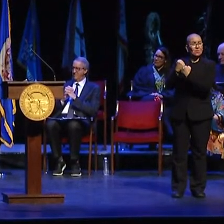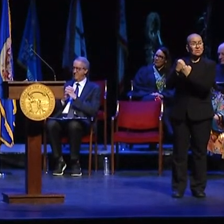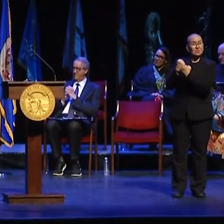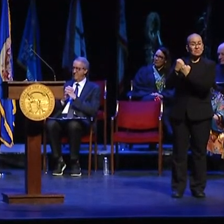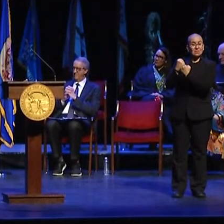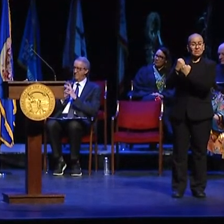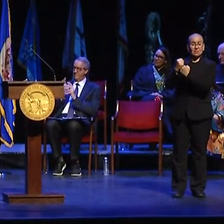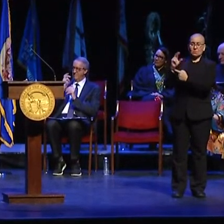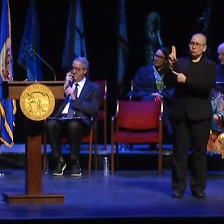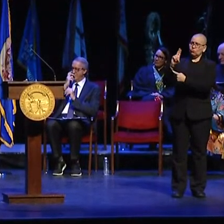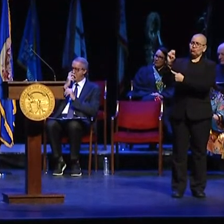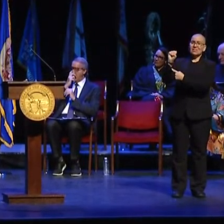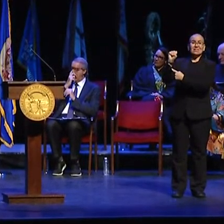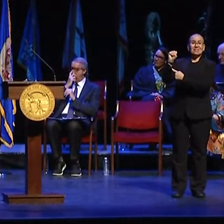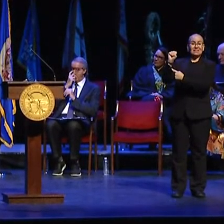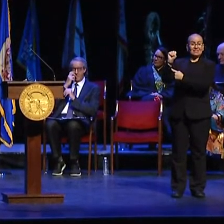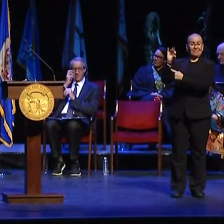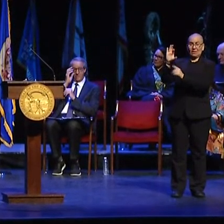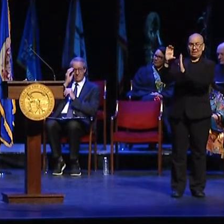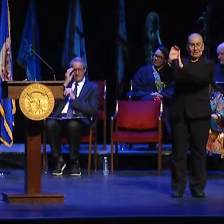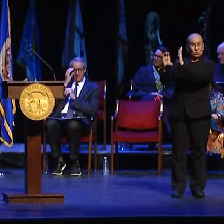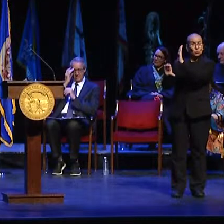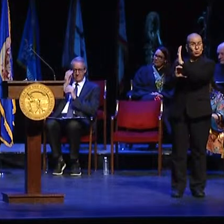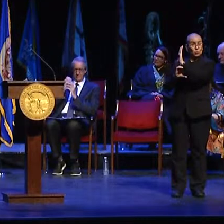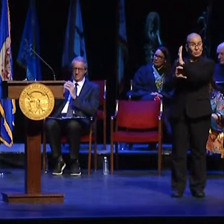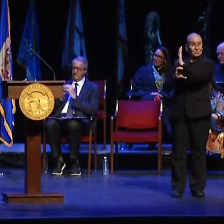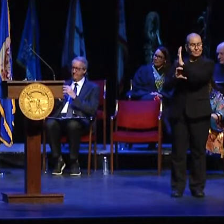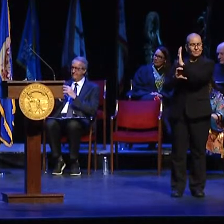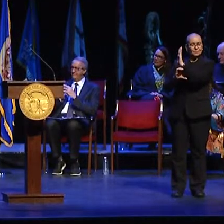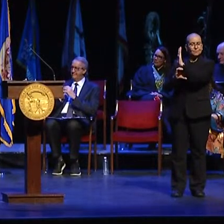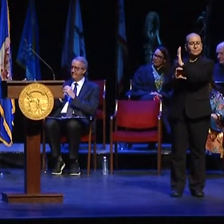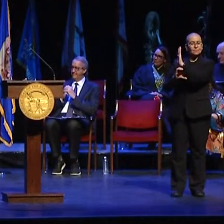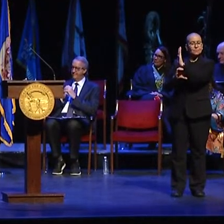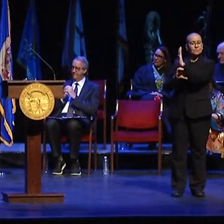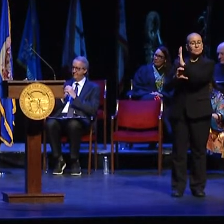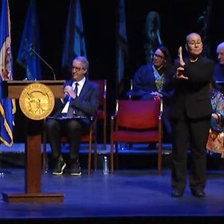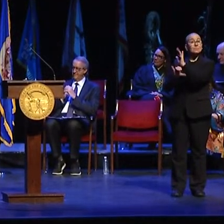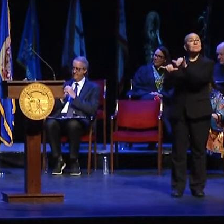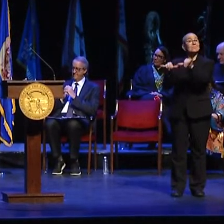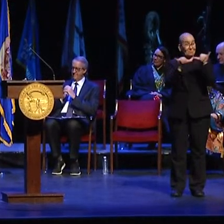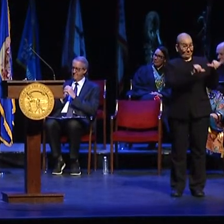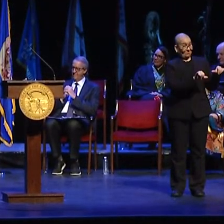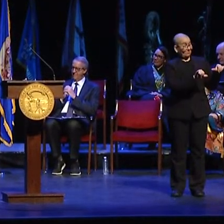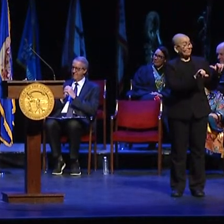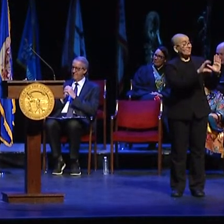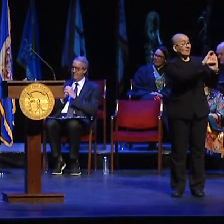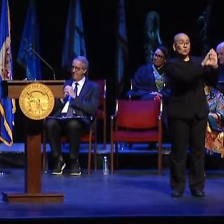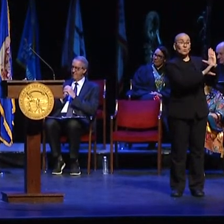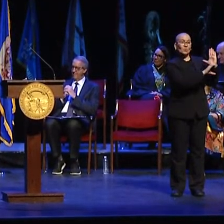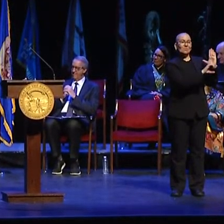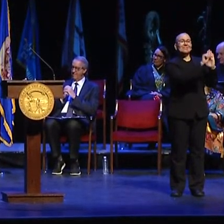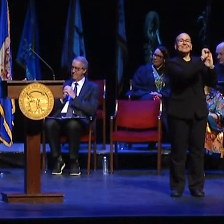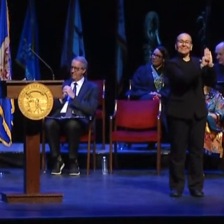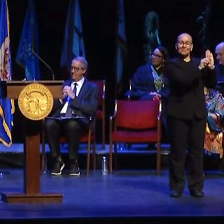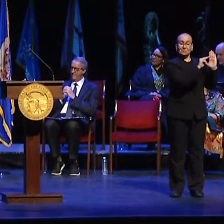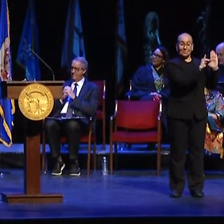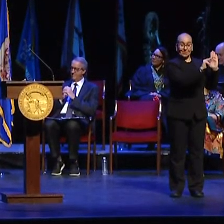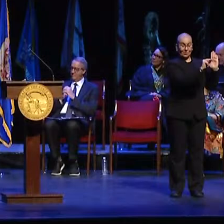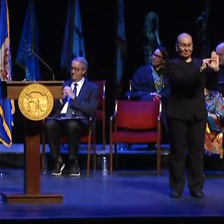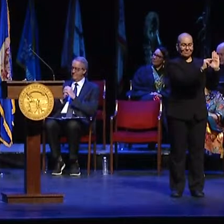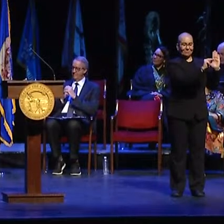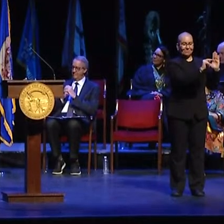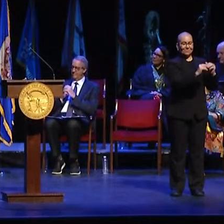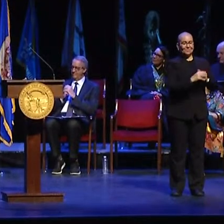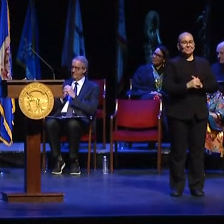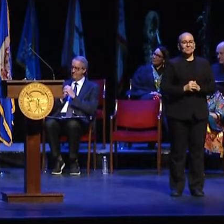the Constitution of the United States. That I will support the Constitution of the United States. And the Constitution of the State of Minnesota. And the